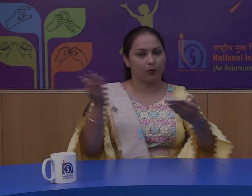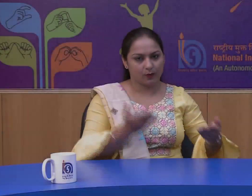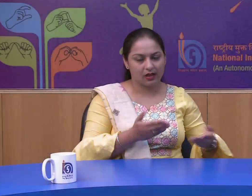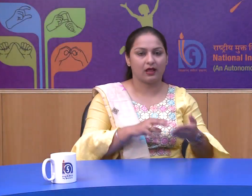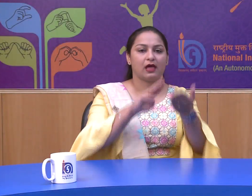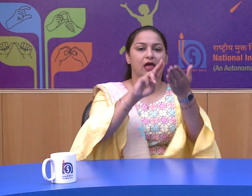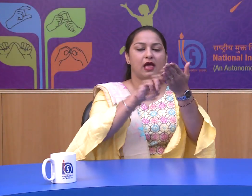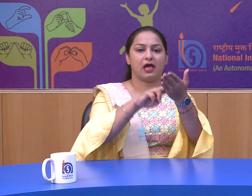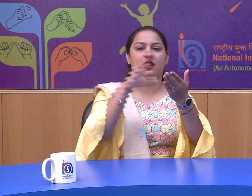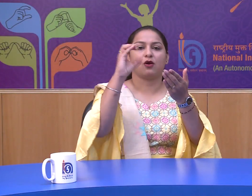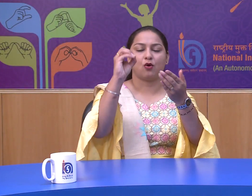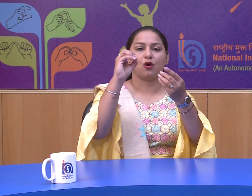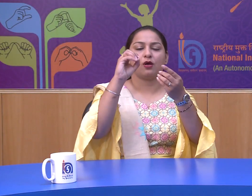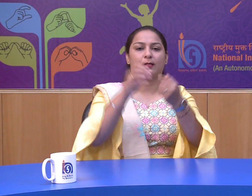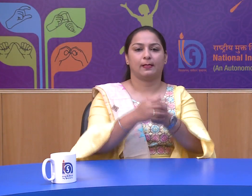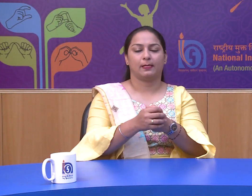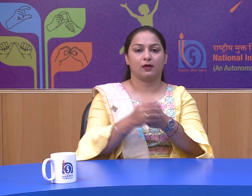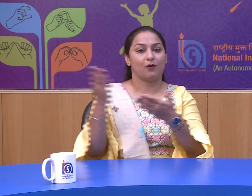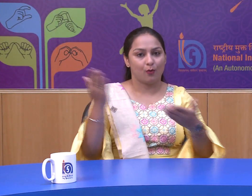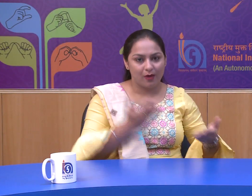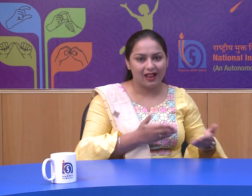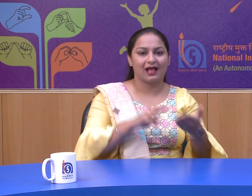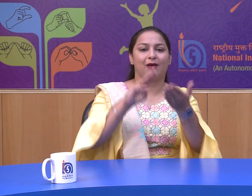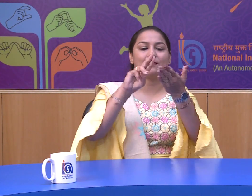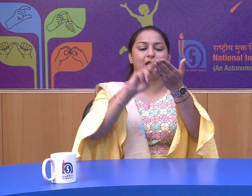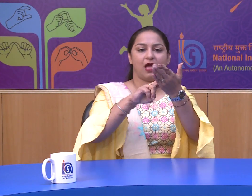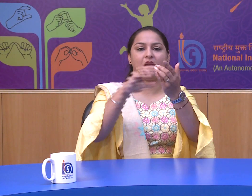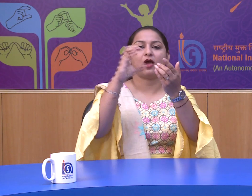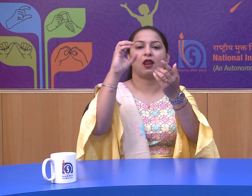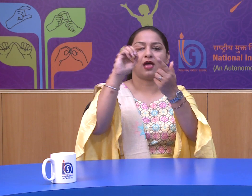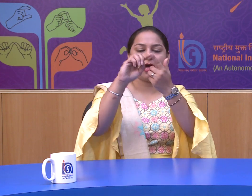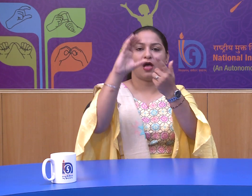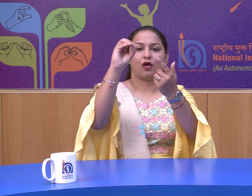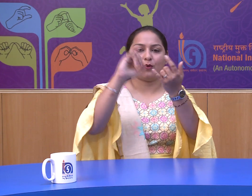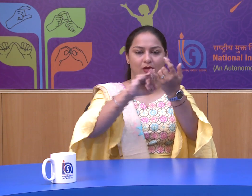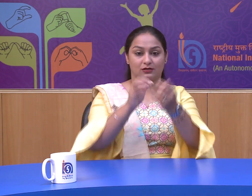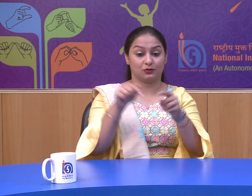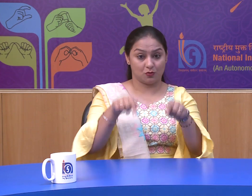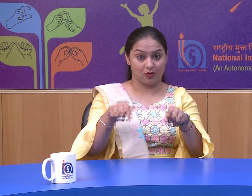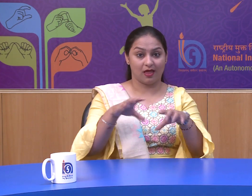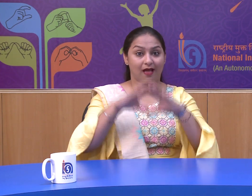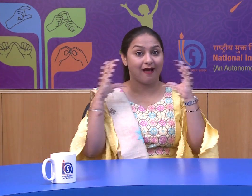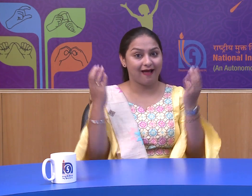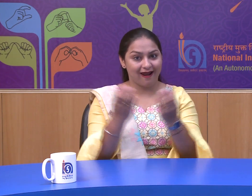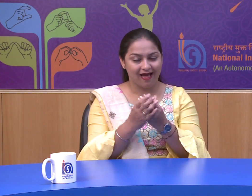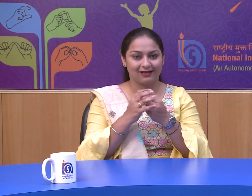Welcome to NIOS. Dear learners, today in this class we will learn